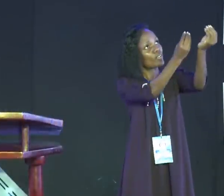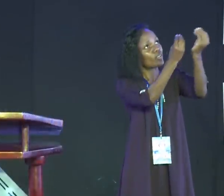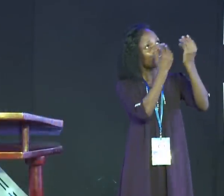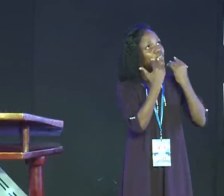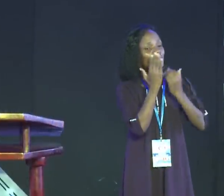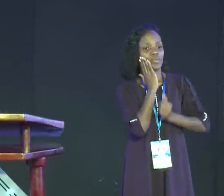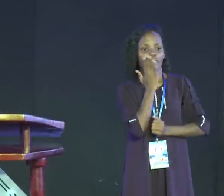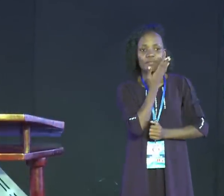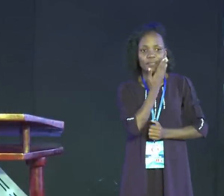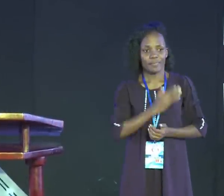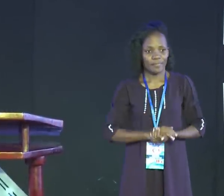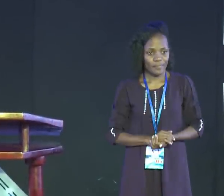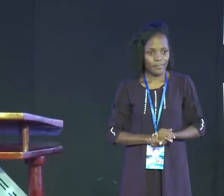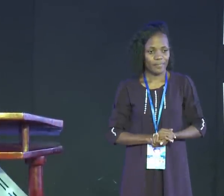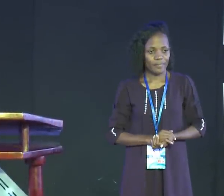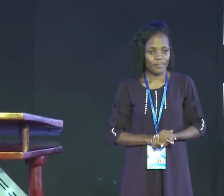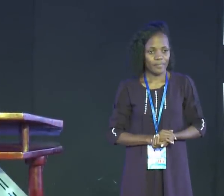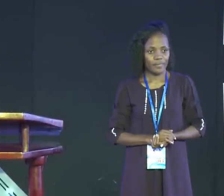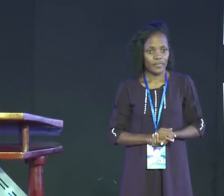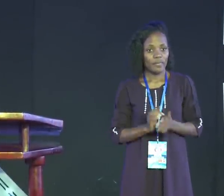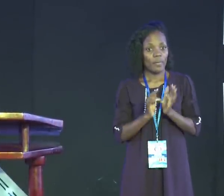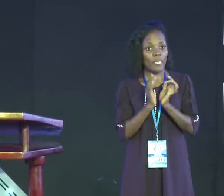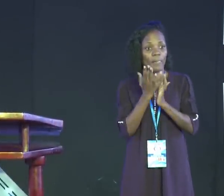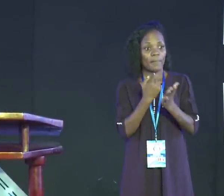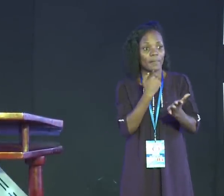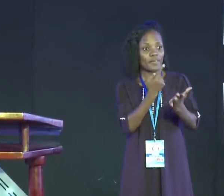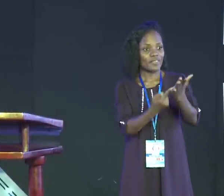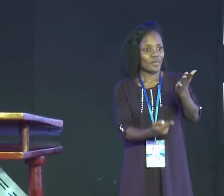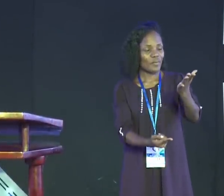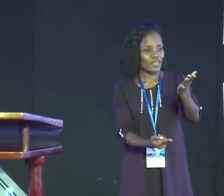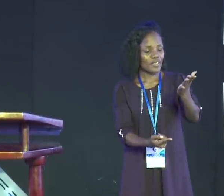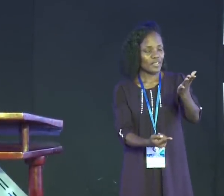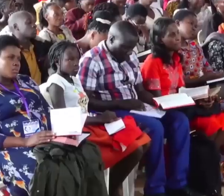the Lord gives me grace. Bible egamba mu kitabo